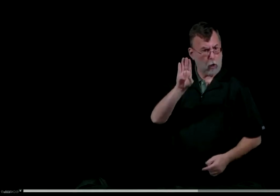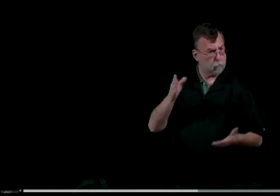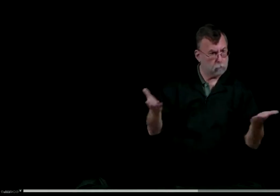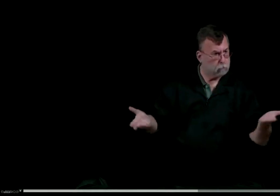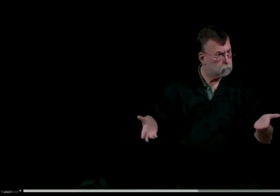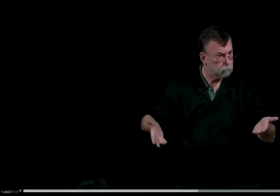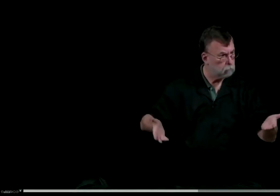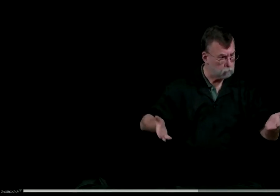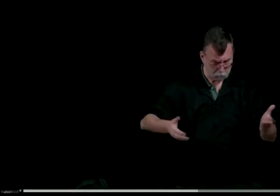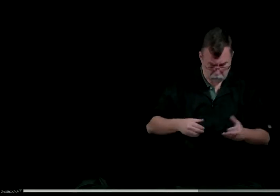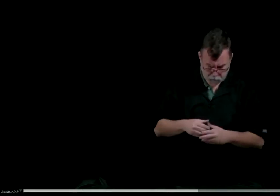my job